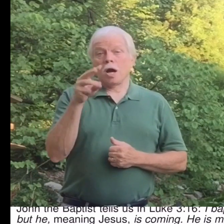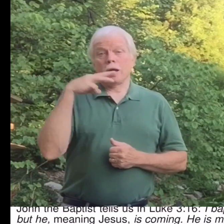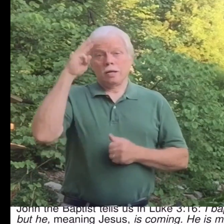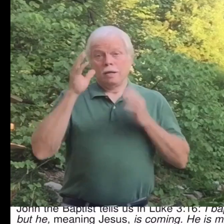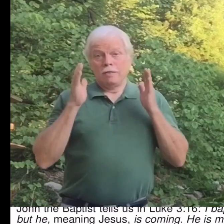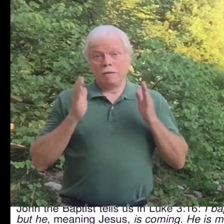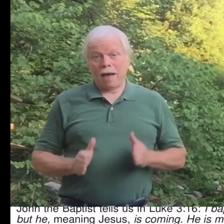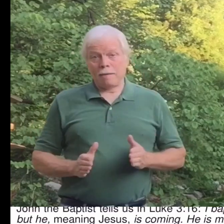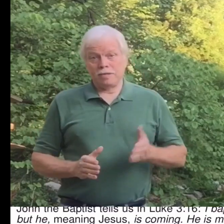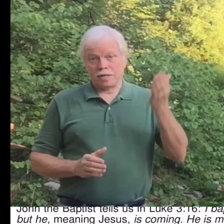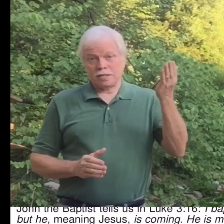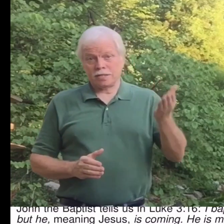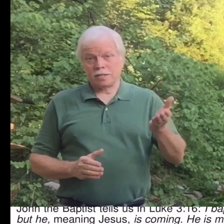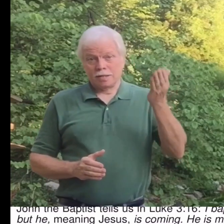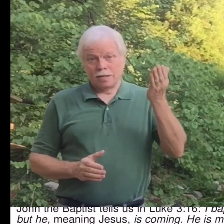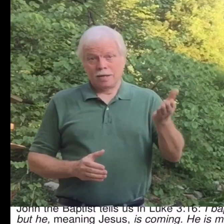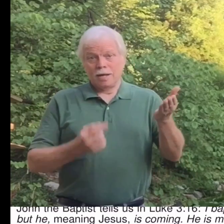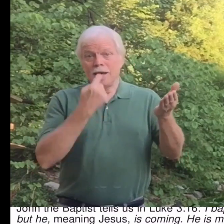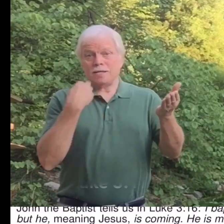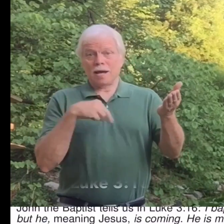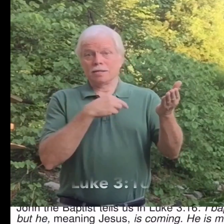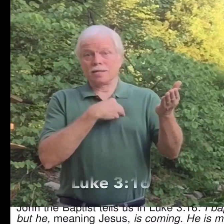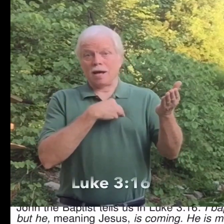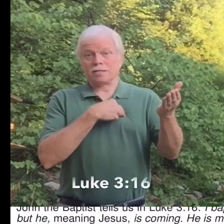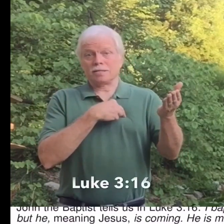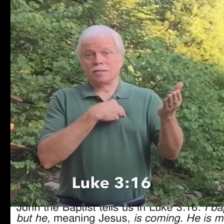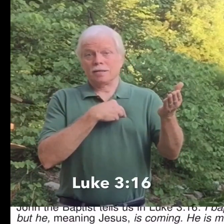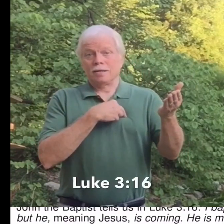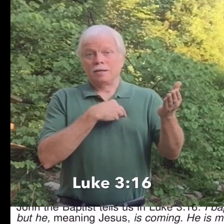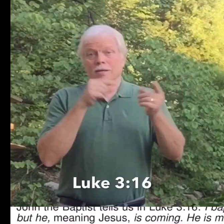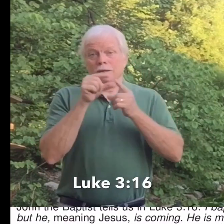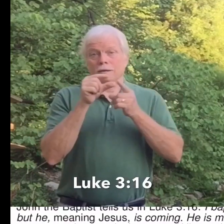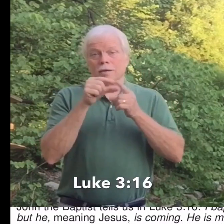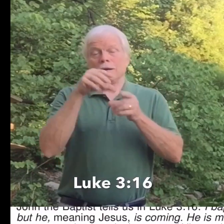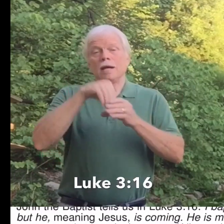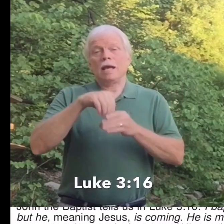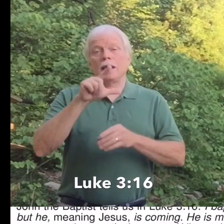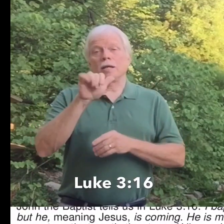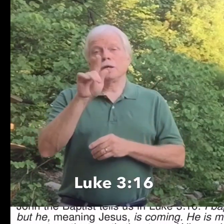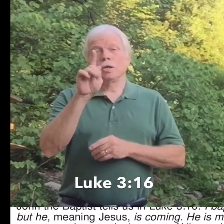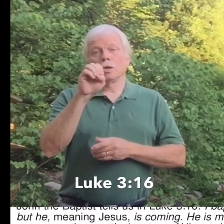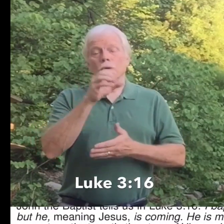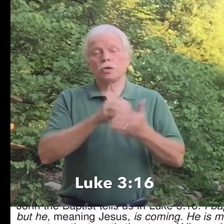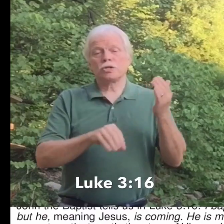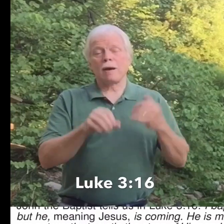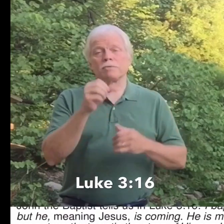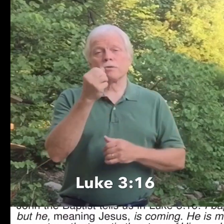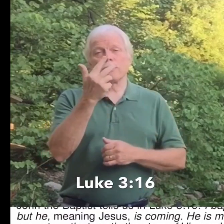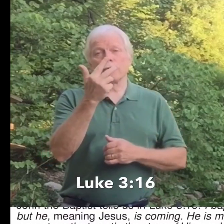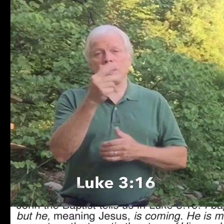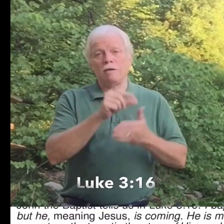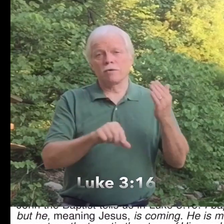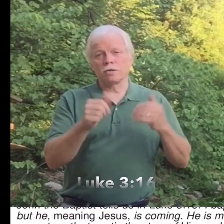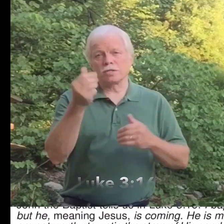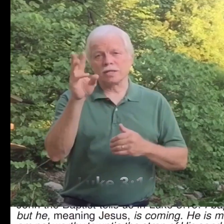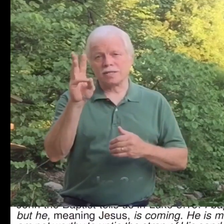John the Baptist, he tells us in Luke chapter 3, verse